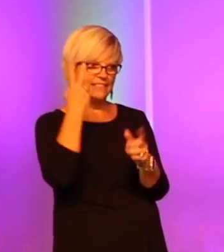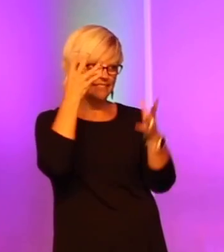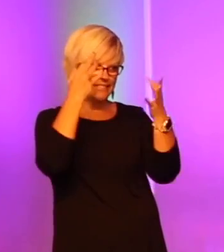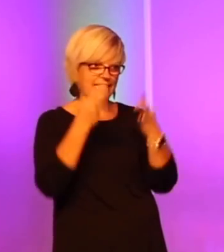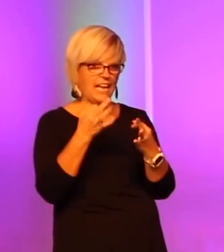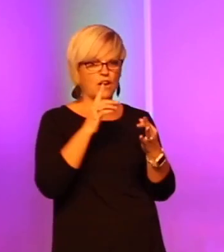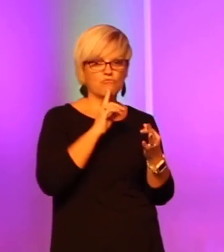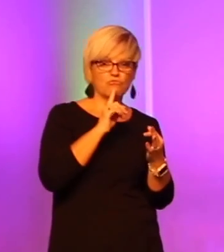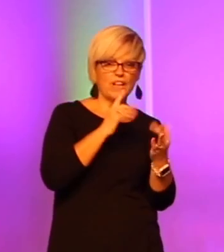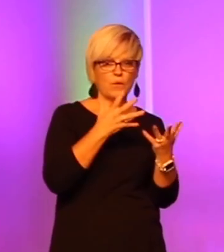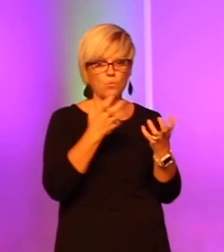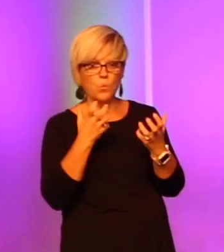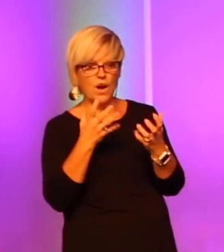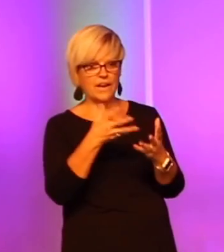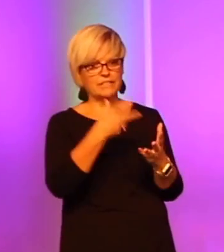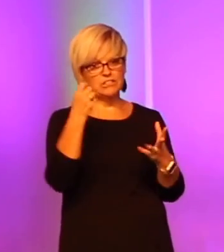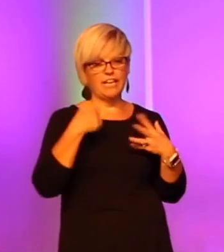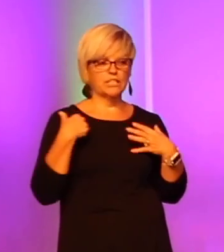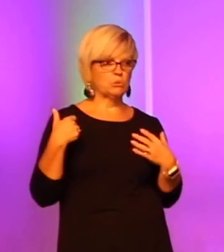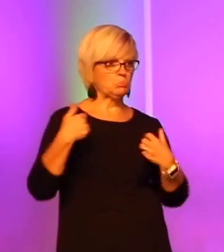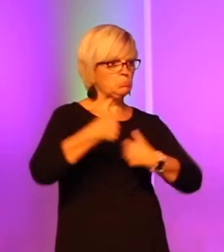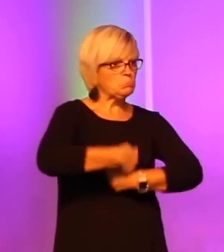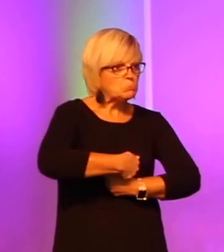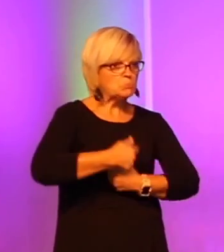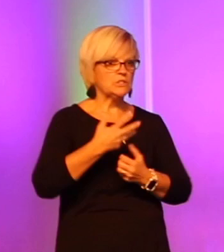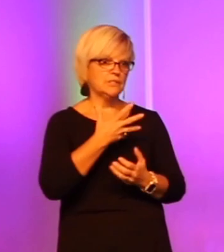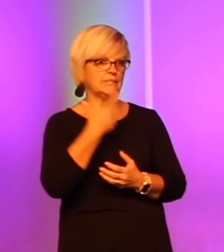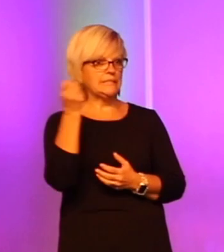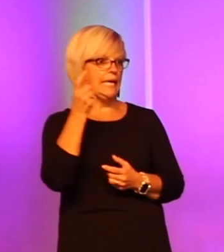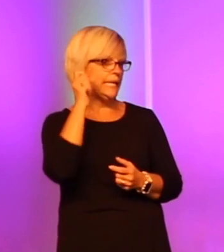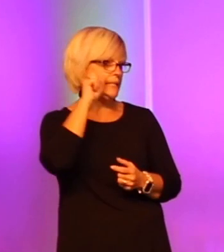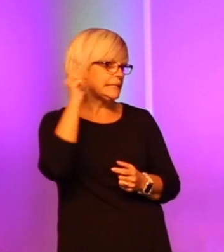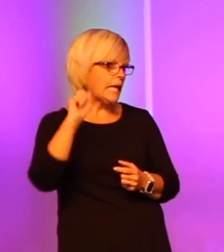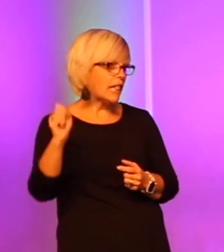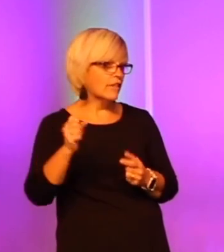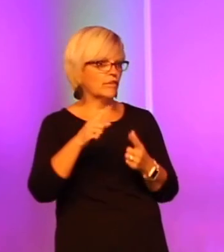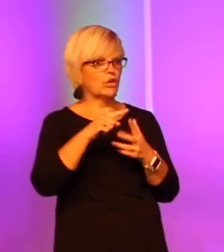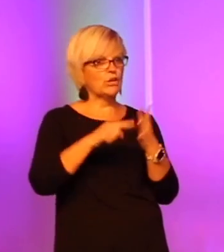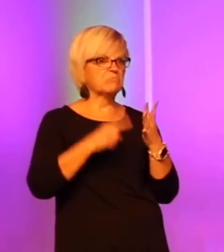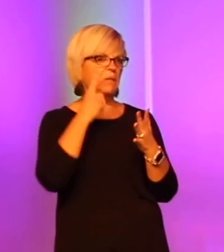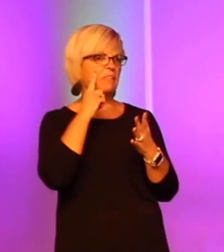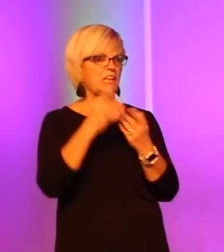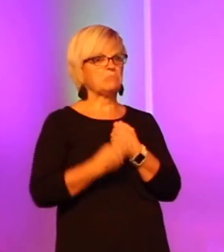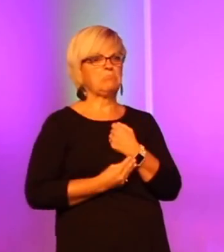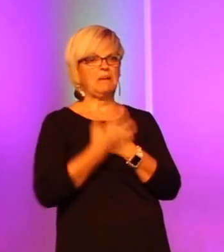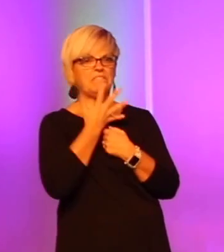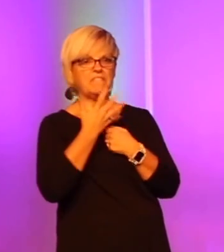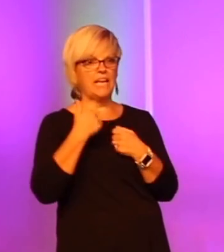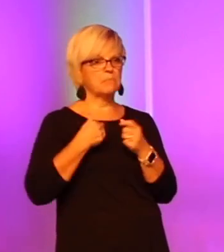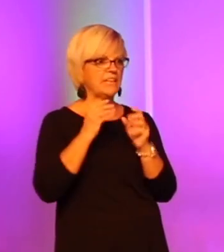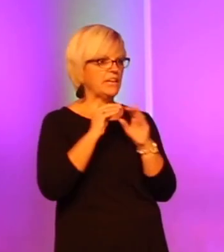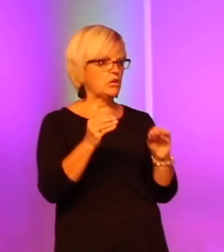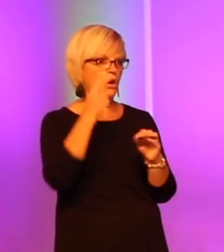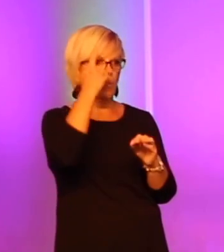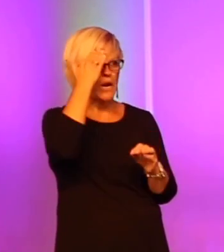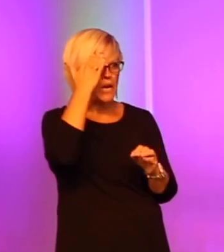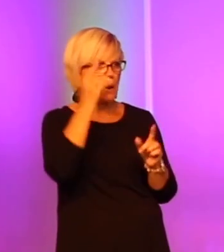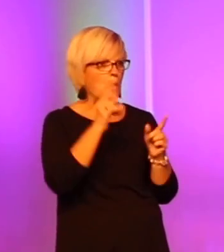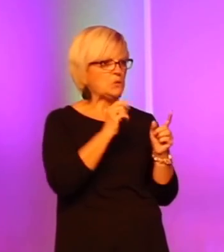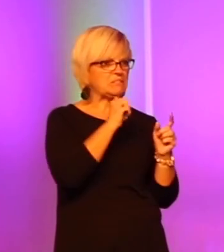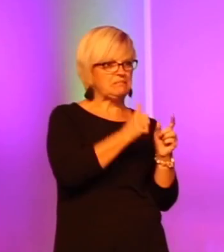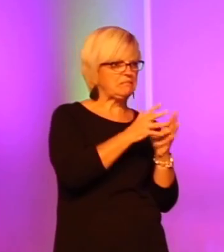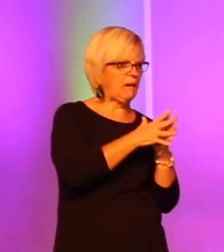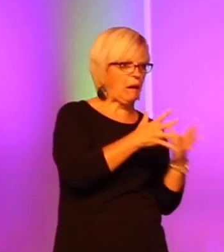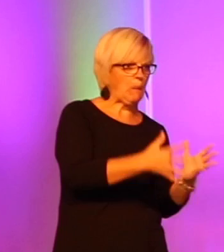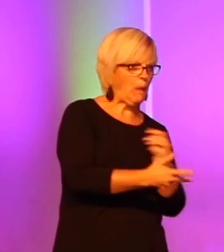takes a robe and a little bit of silver, not a lot. And I'm sure he's thinking, this is only going to affect me. No one's going to find out. It's not a lot. I'm not trying to